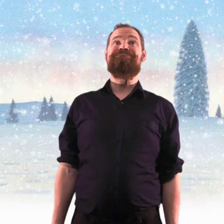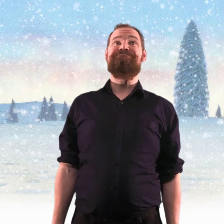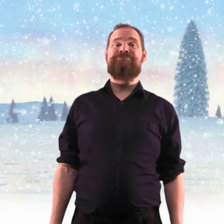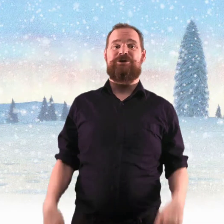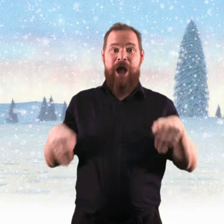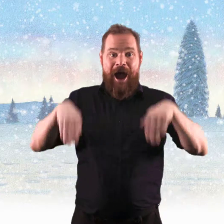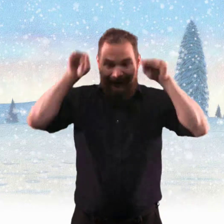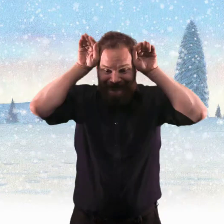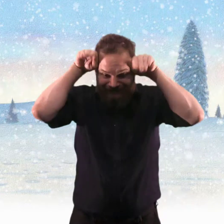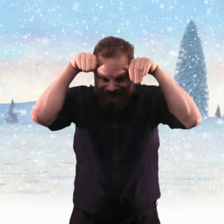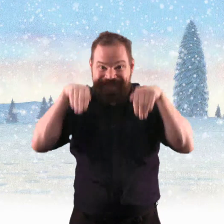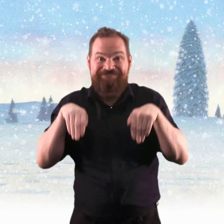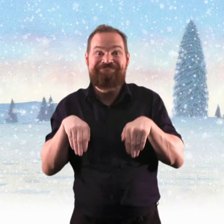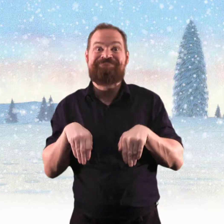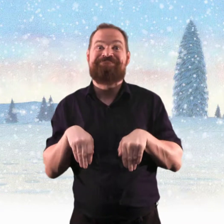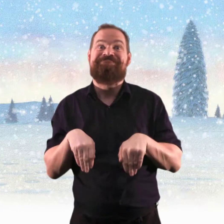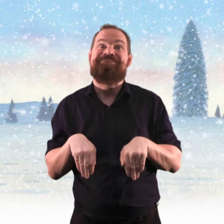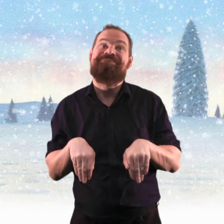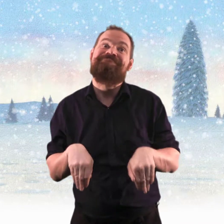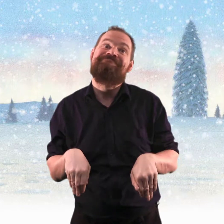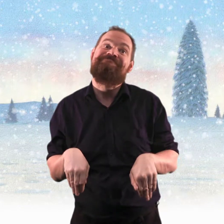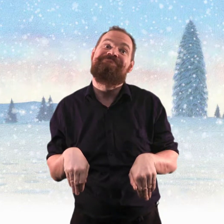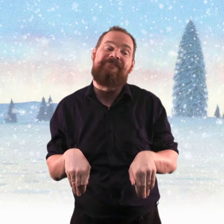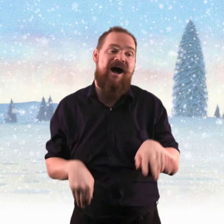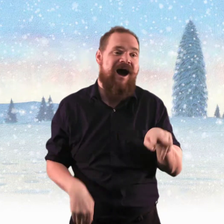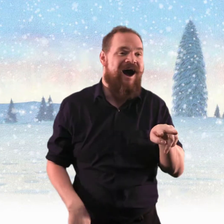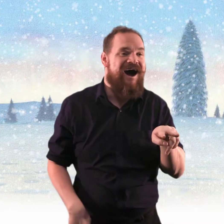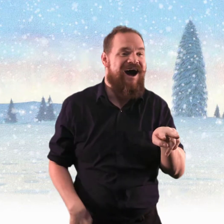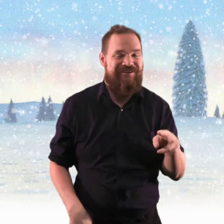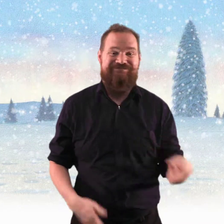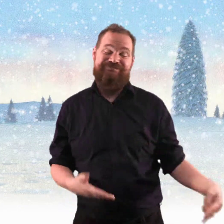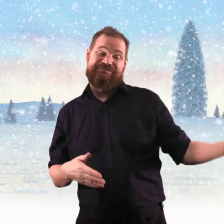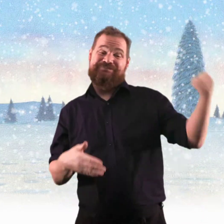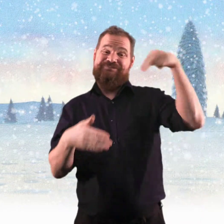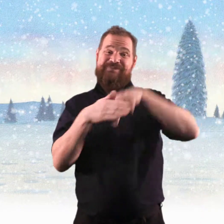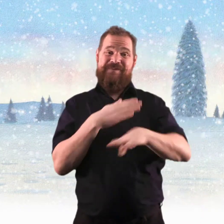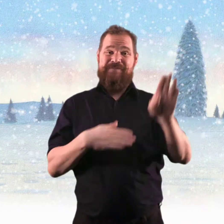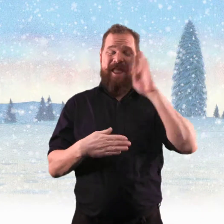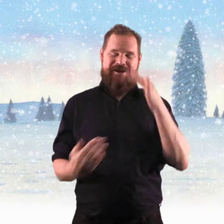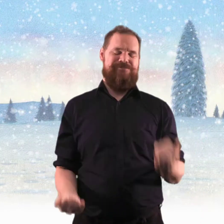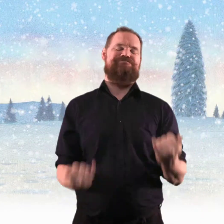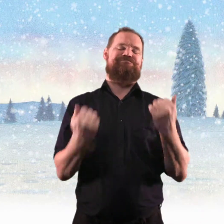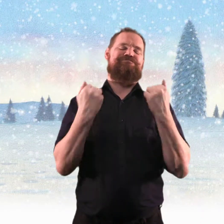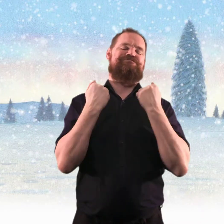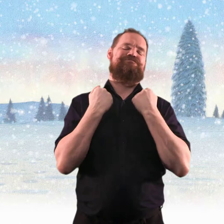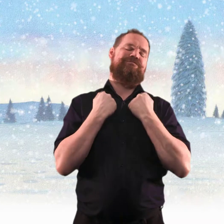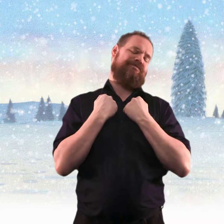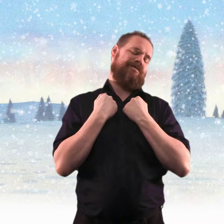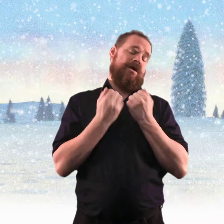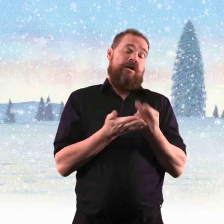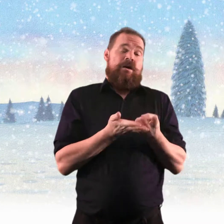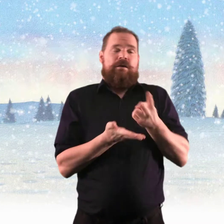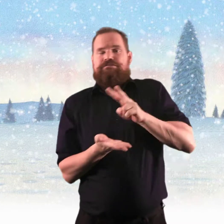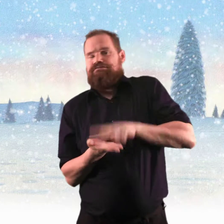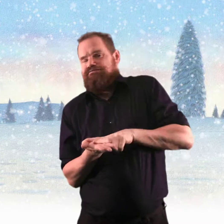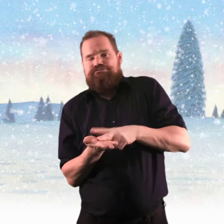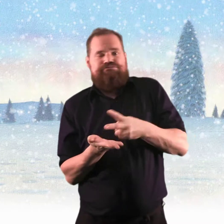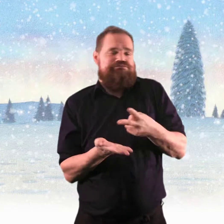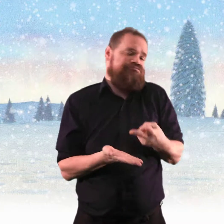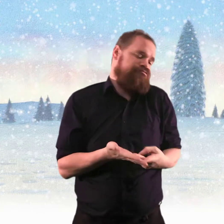window. He got into bed, pulled up the covers, and tossed and turned. He couldn't